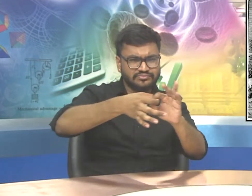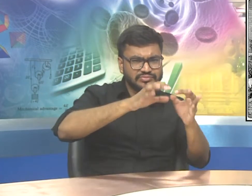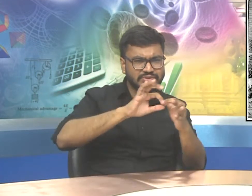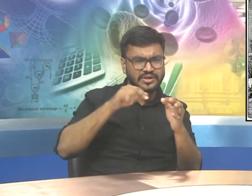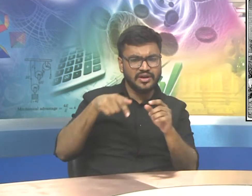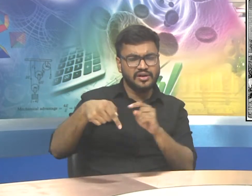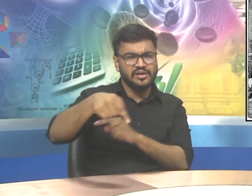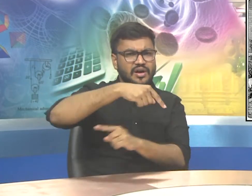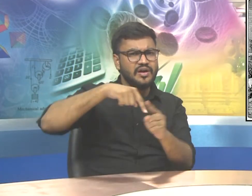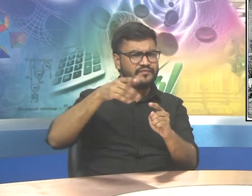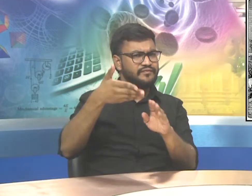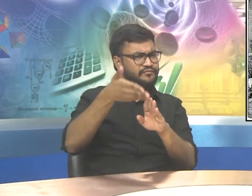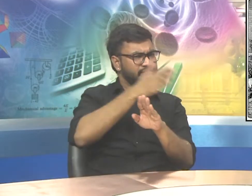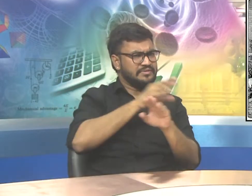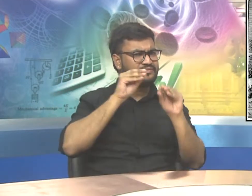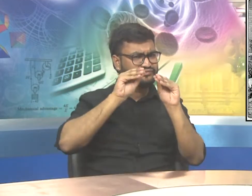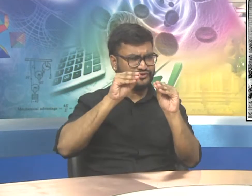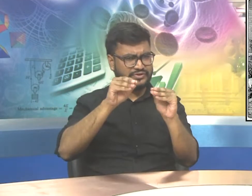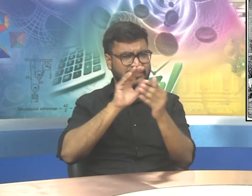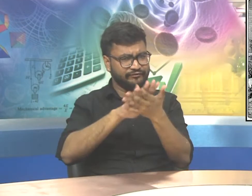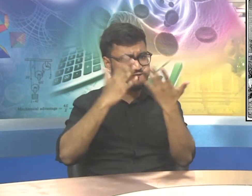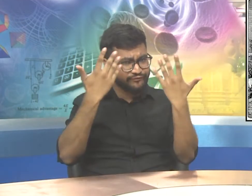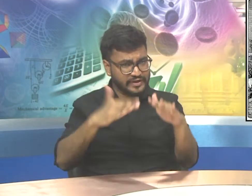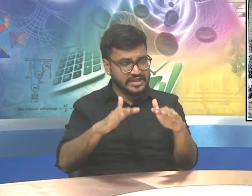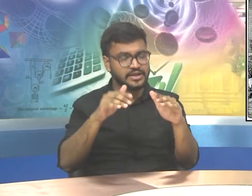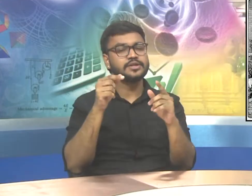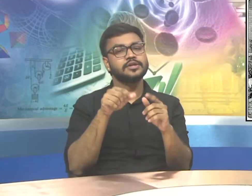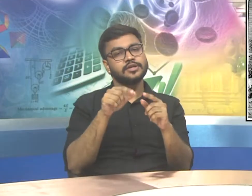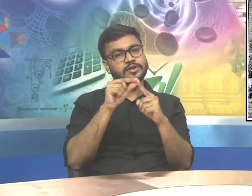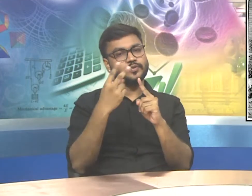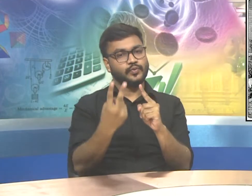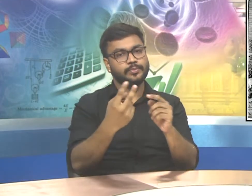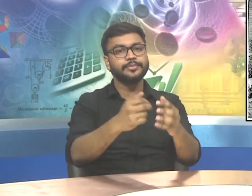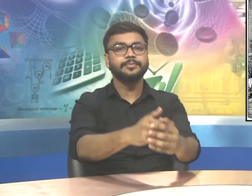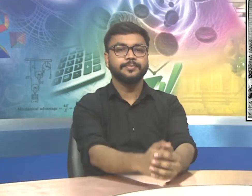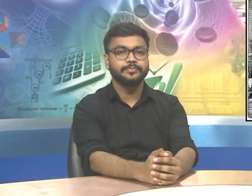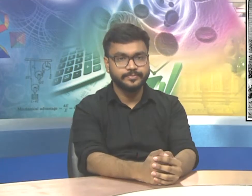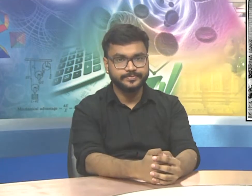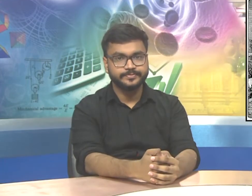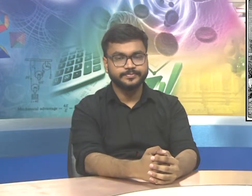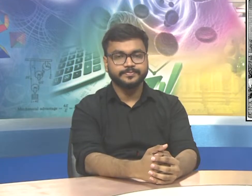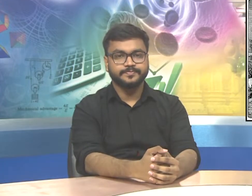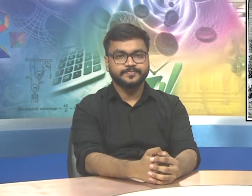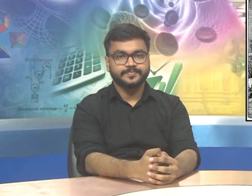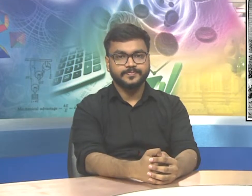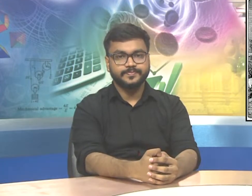the relationship between primitive human society and the environment.